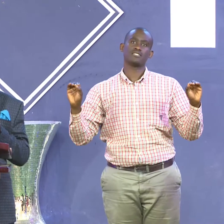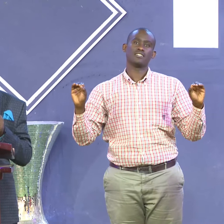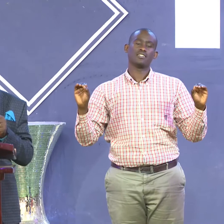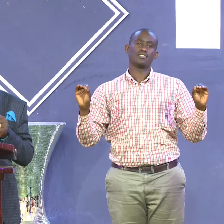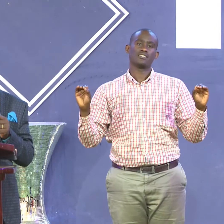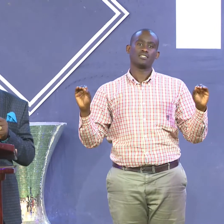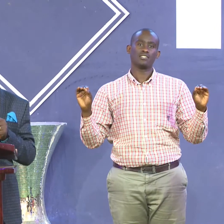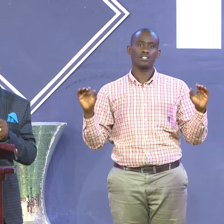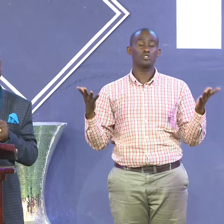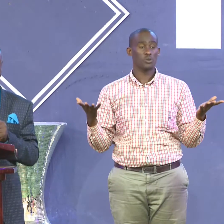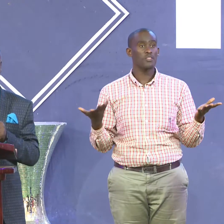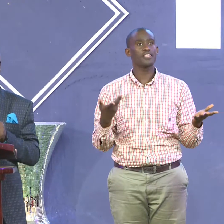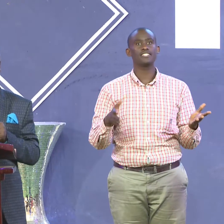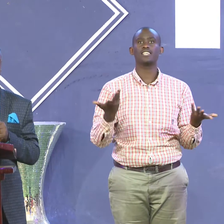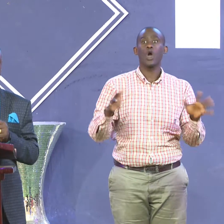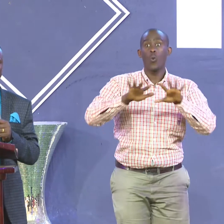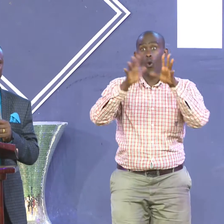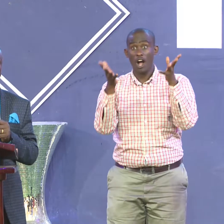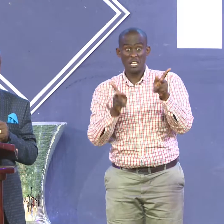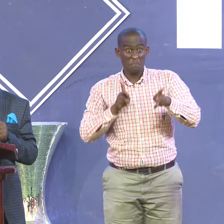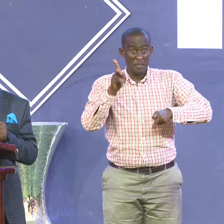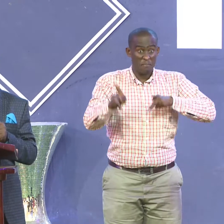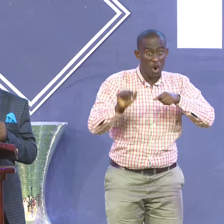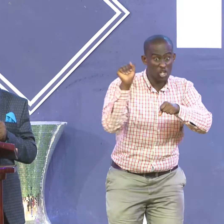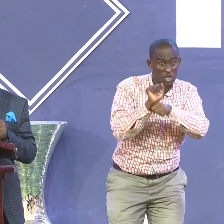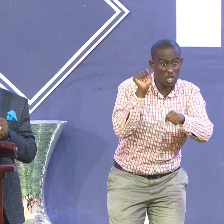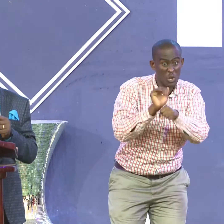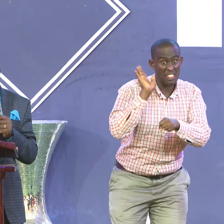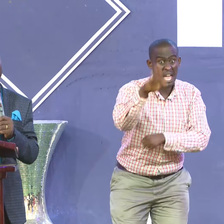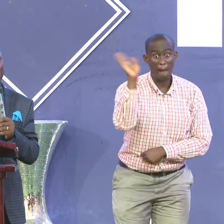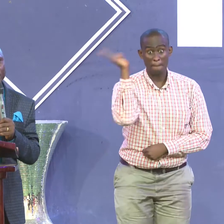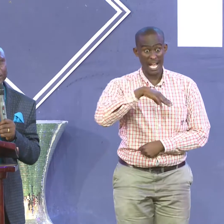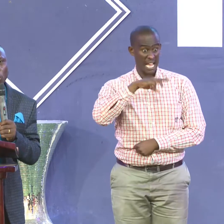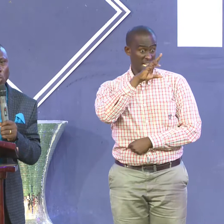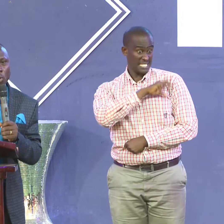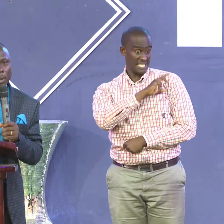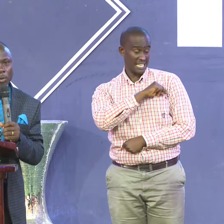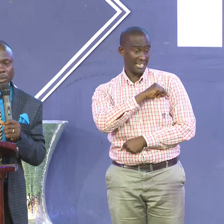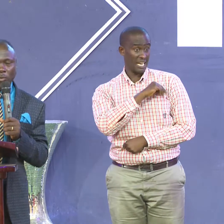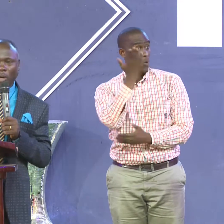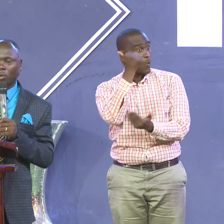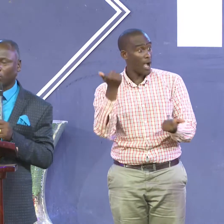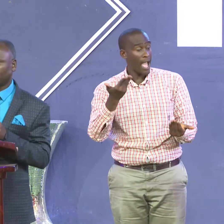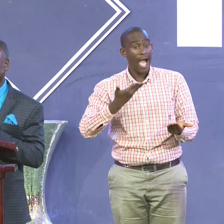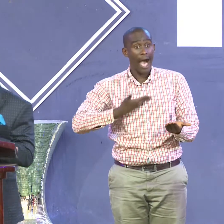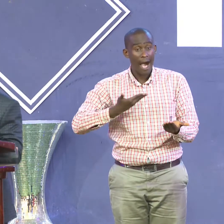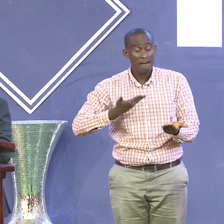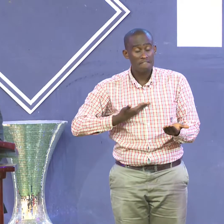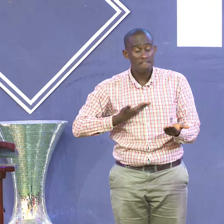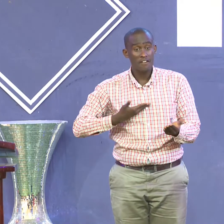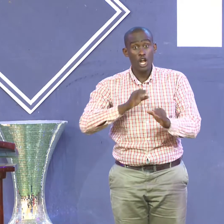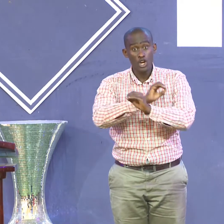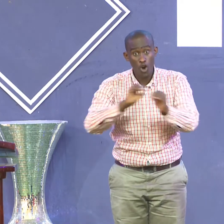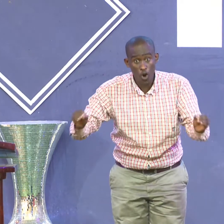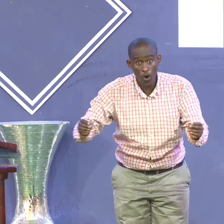eternal life. Why the people of the world do whatever they do is because they have